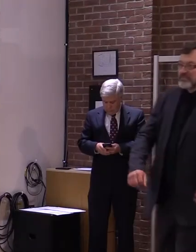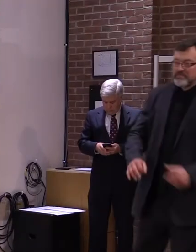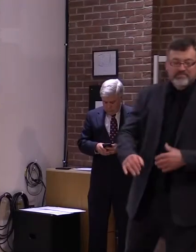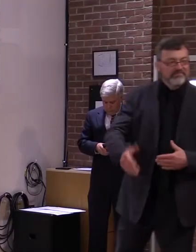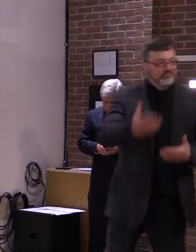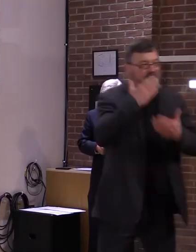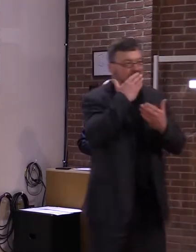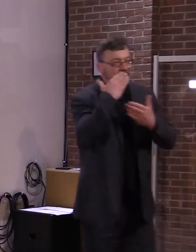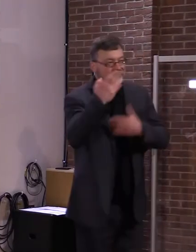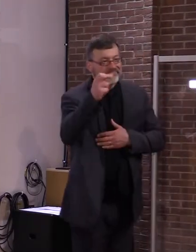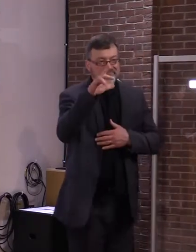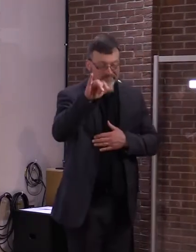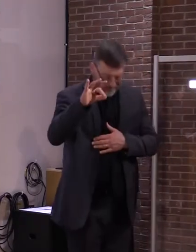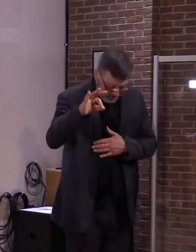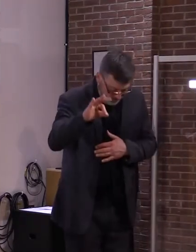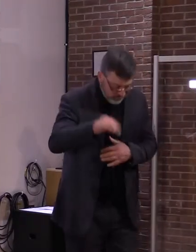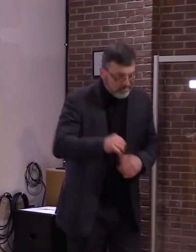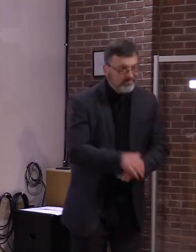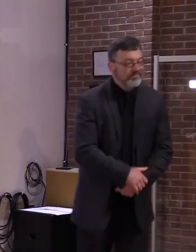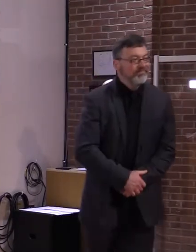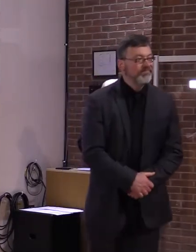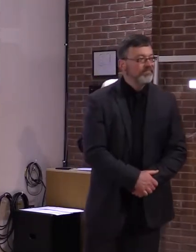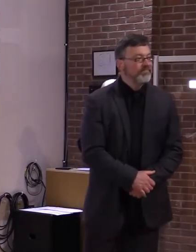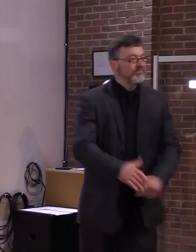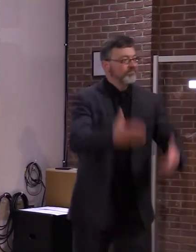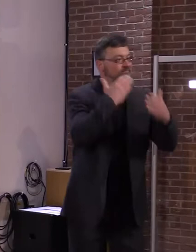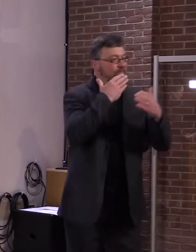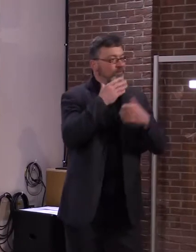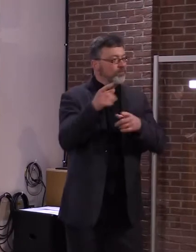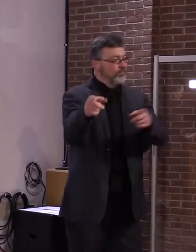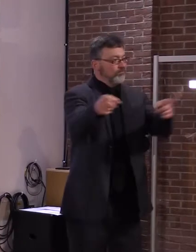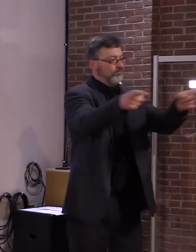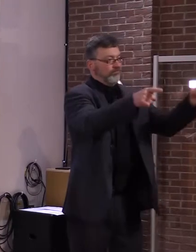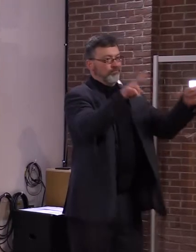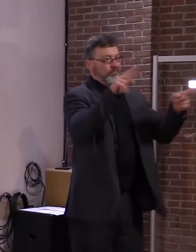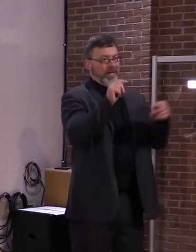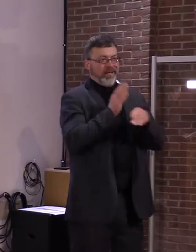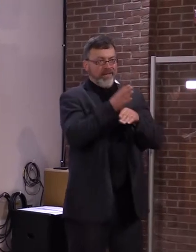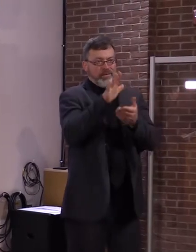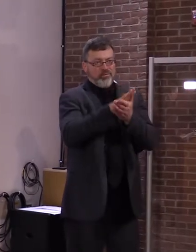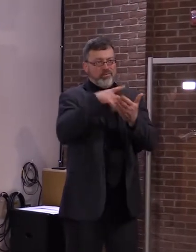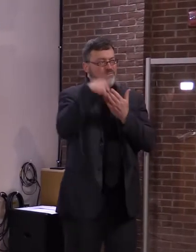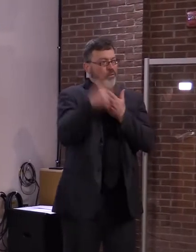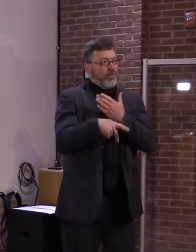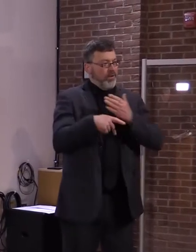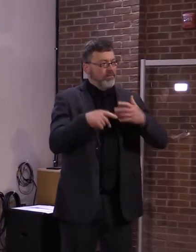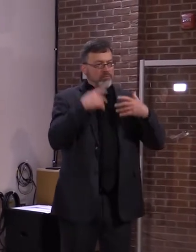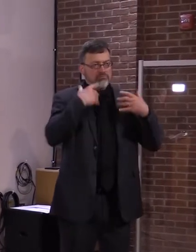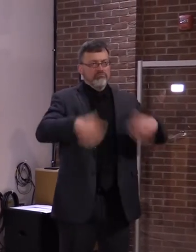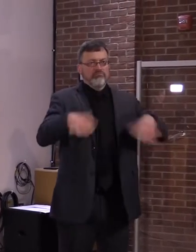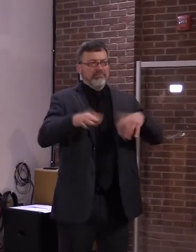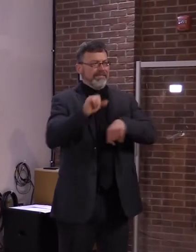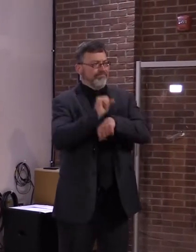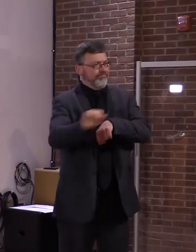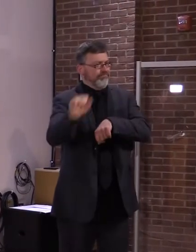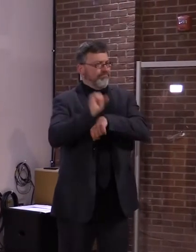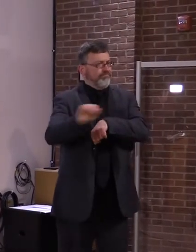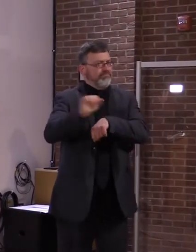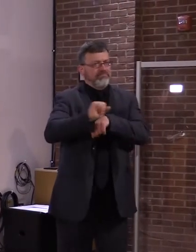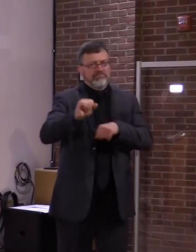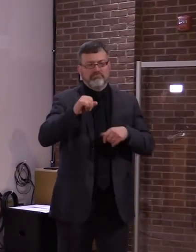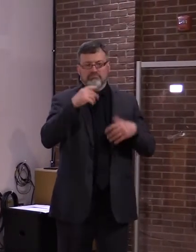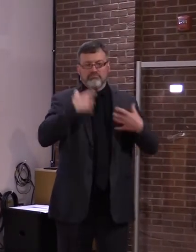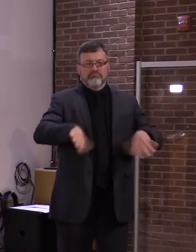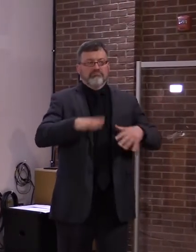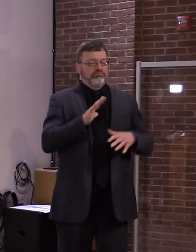Thank you, Holly, and thank you, Vermont After School, for your work. Sounds tremendous. Good morning. I thought I'd